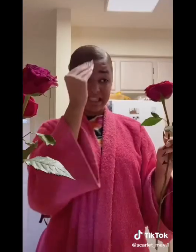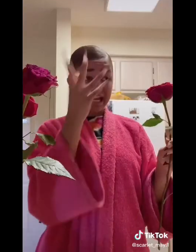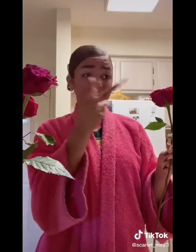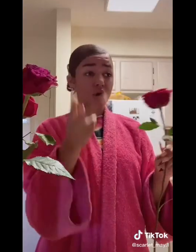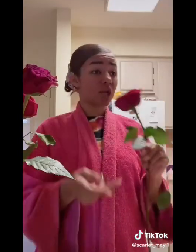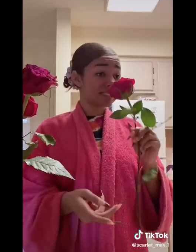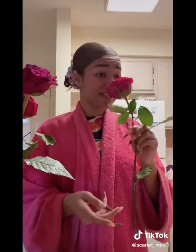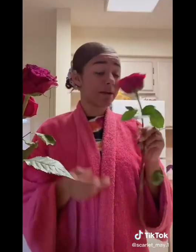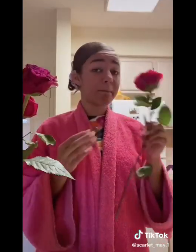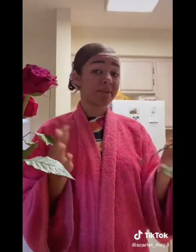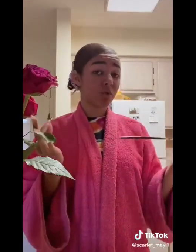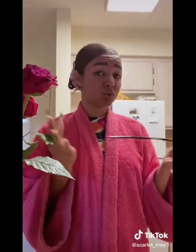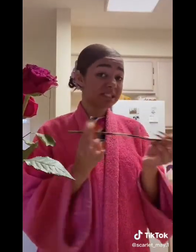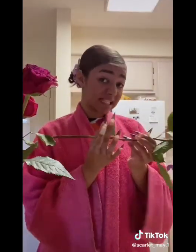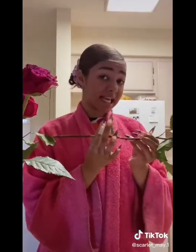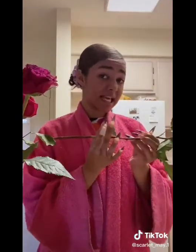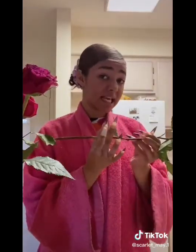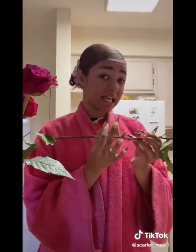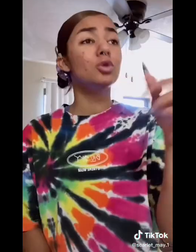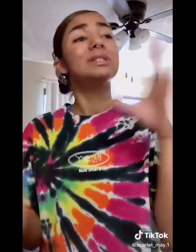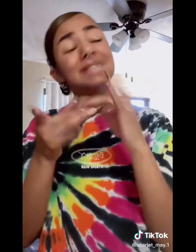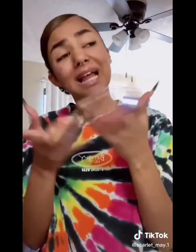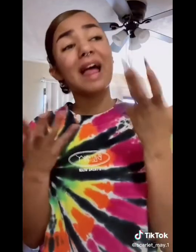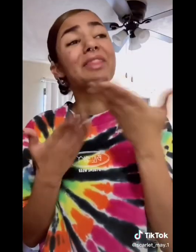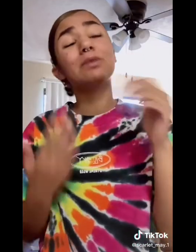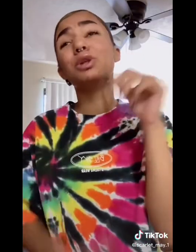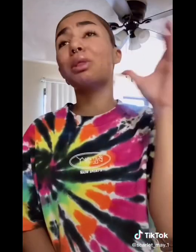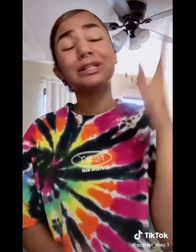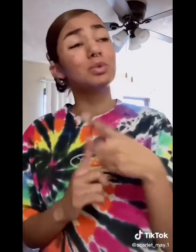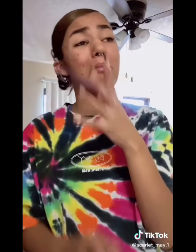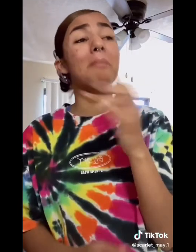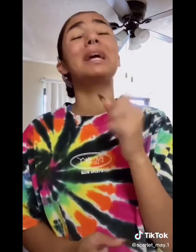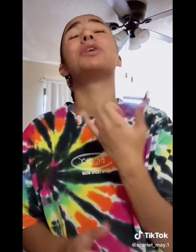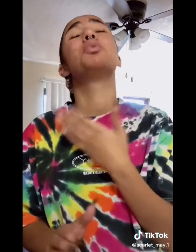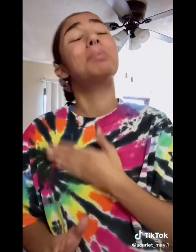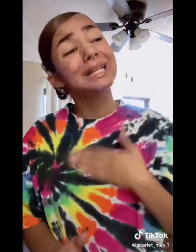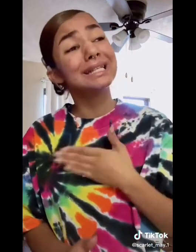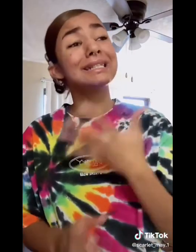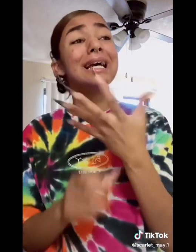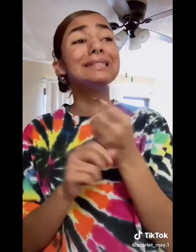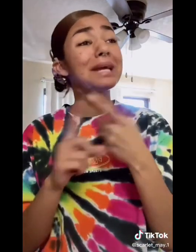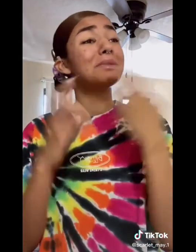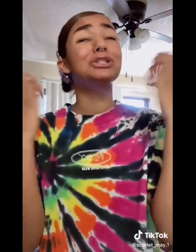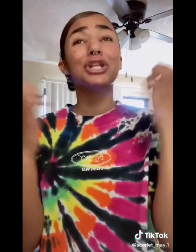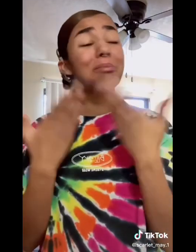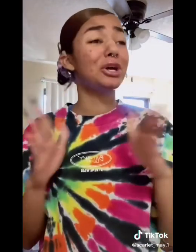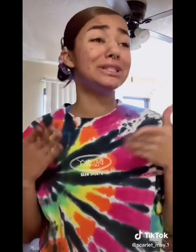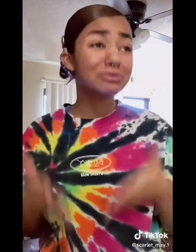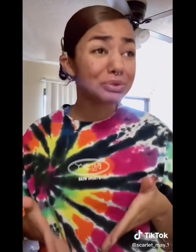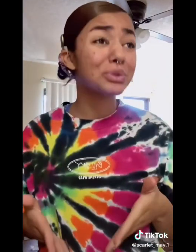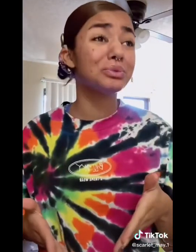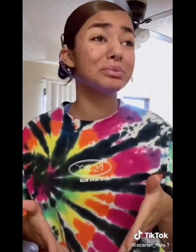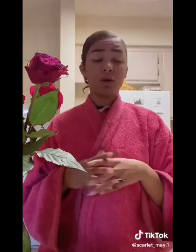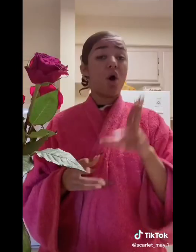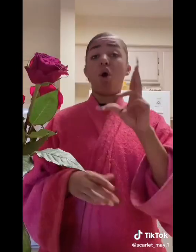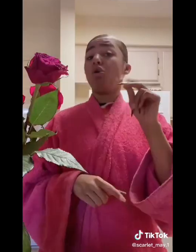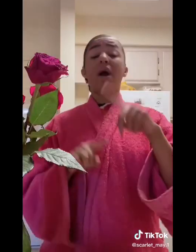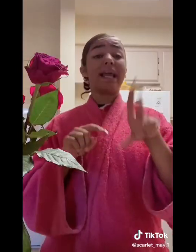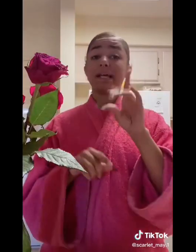y'all to sniff it before you stick it? You say a lot of things we don't listen to, Mama. Now, can you please take me to the emergency room? Oh, no, I can't do that.